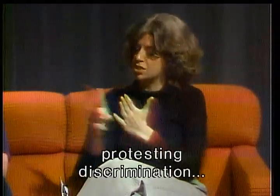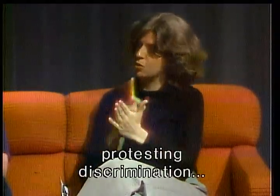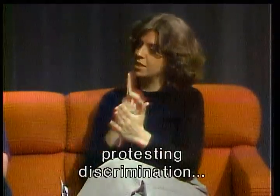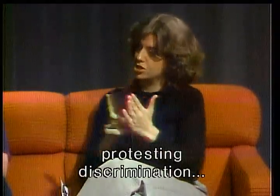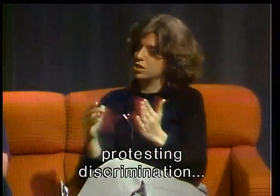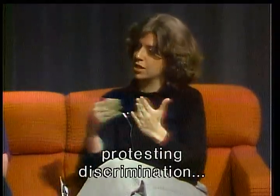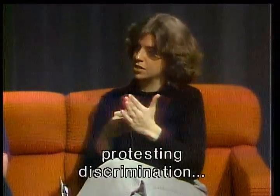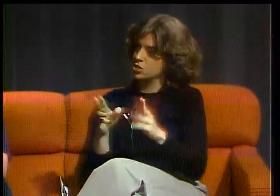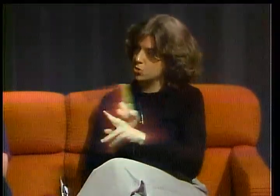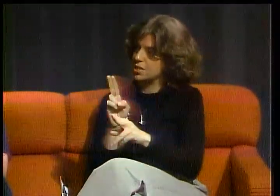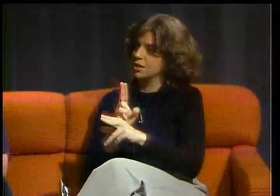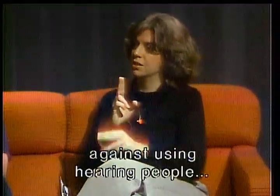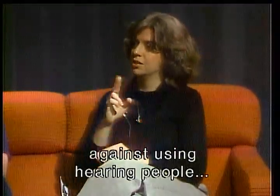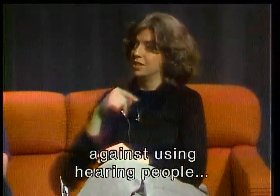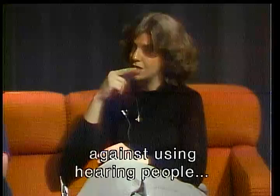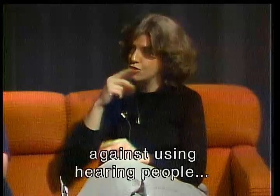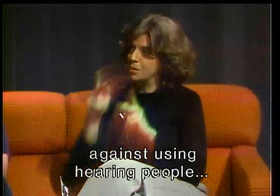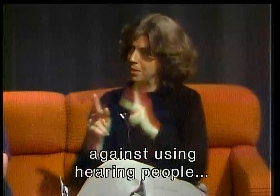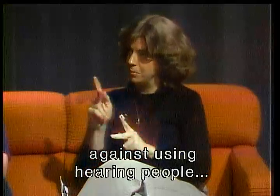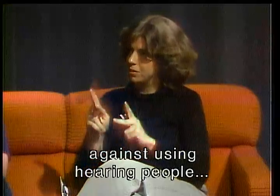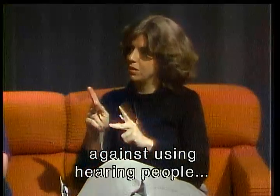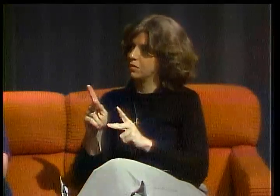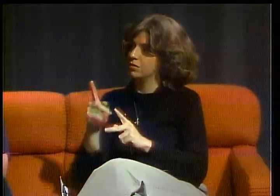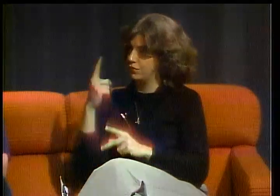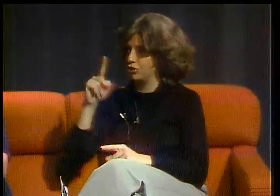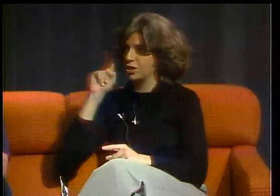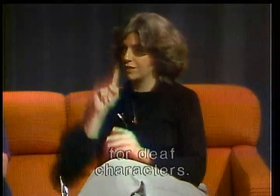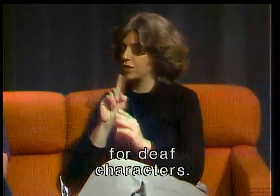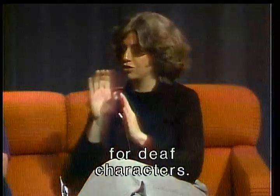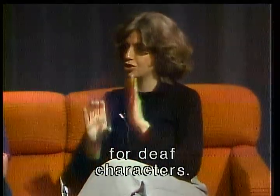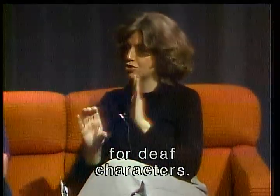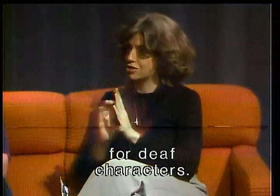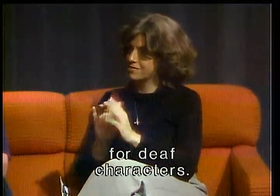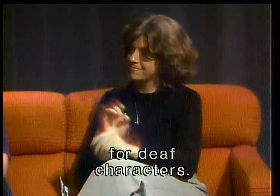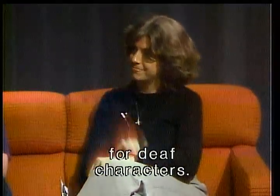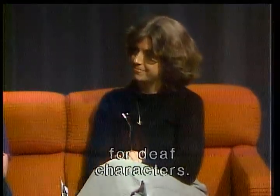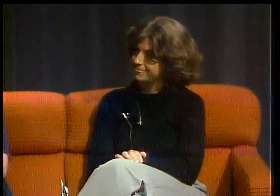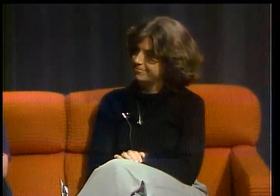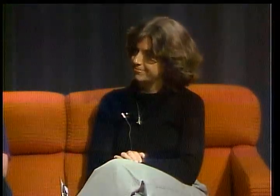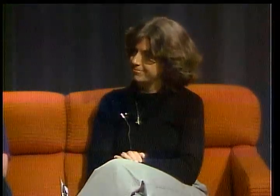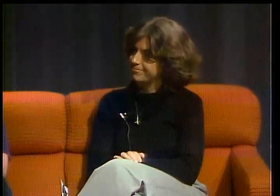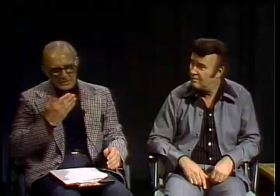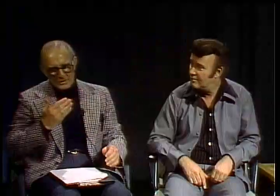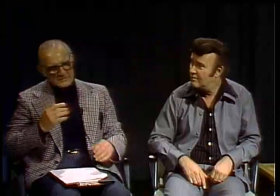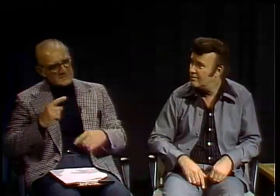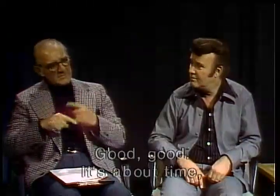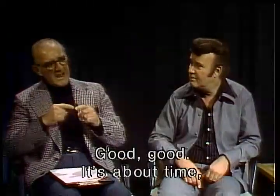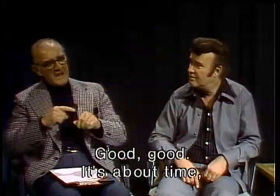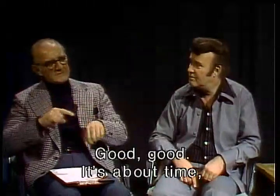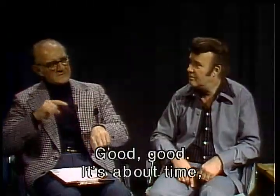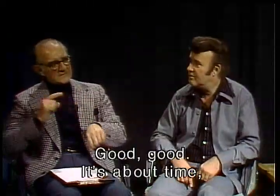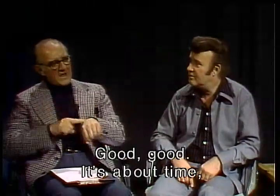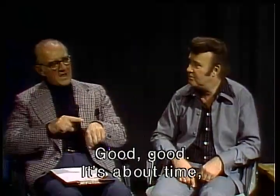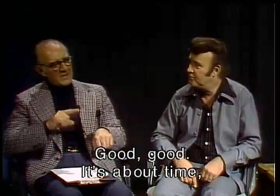discrimination against using hearing people for deaf characters. good. It's about time and